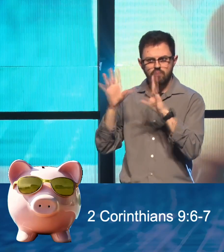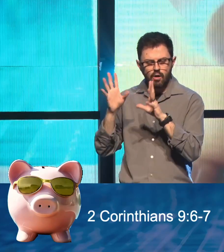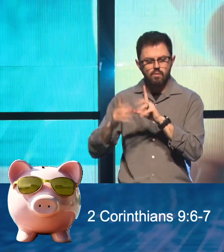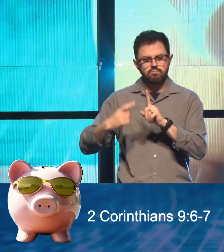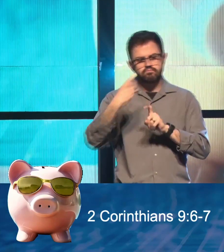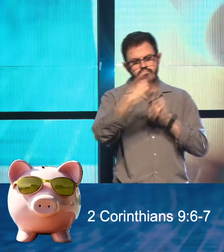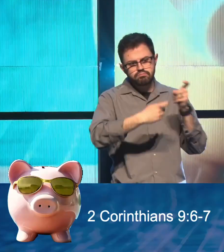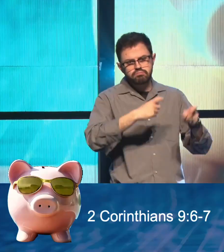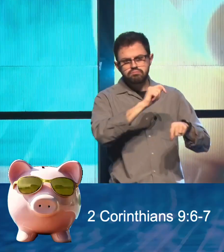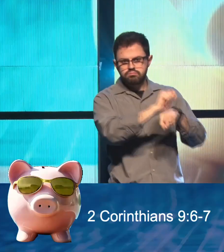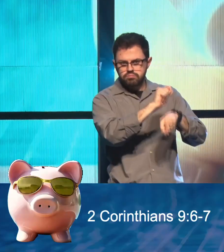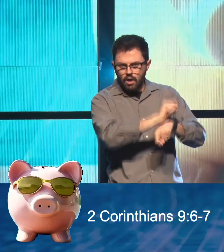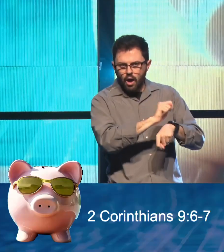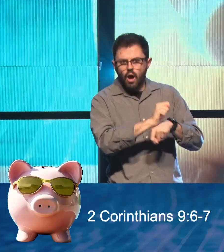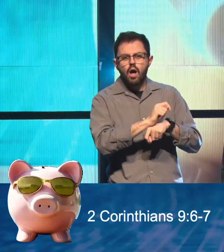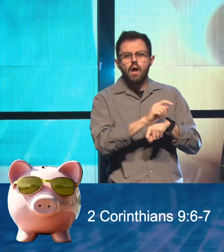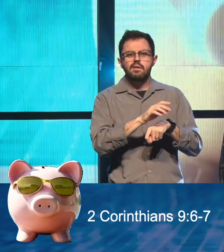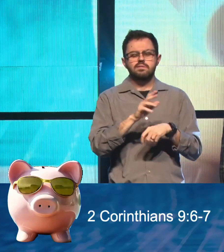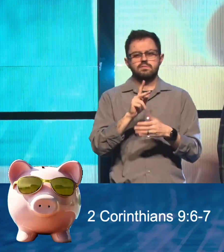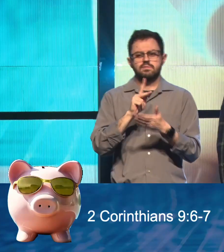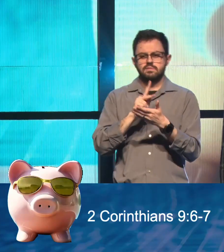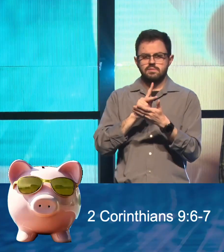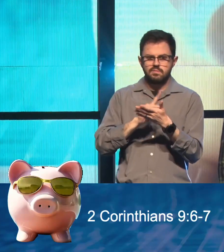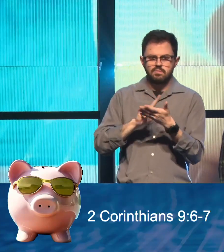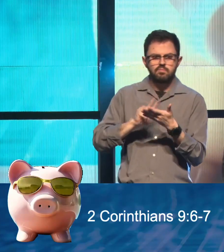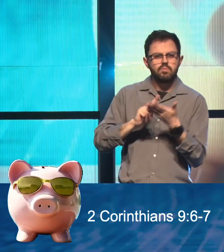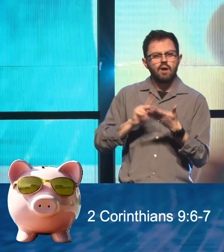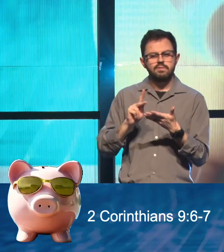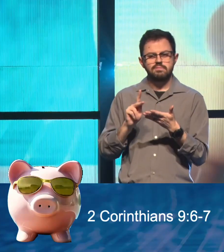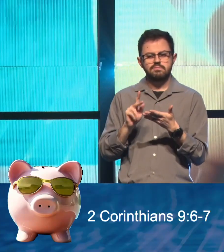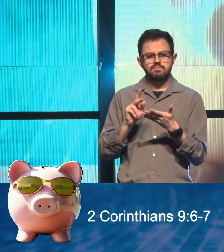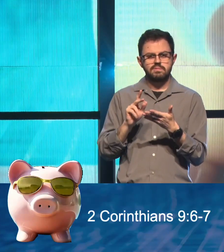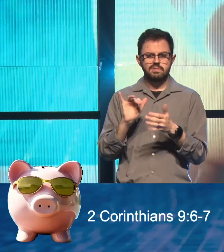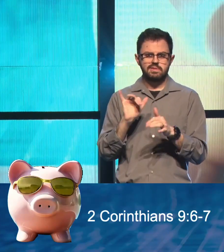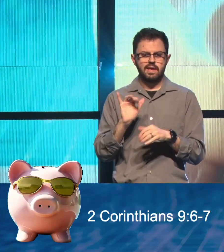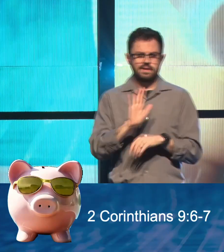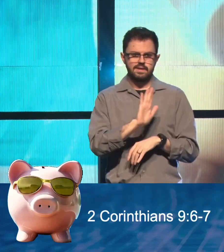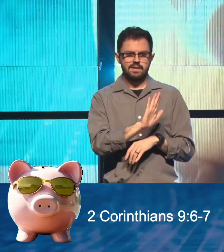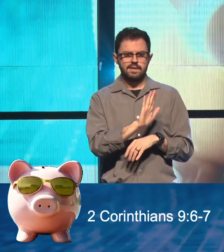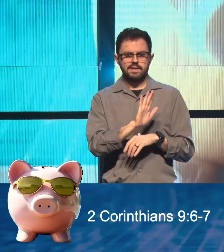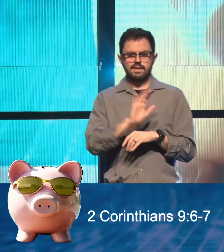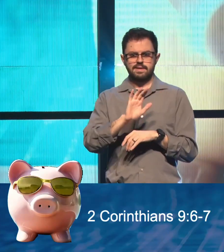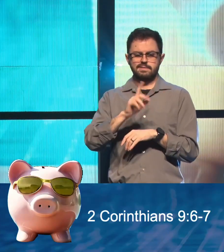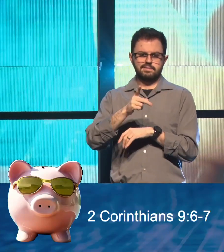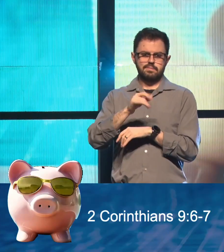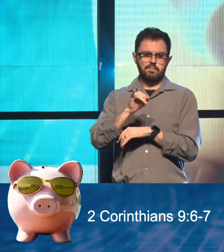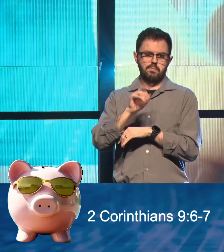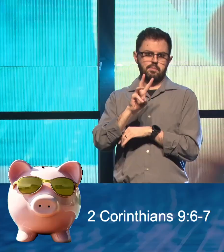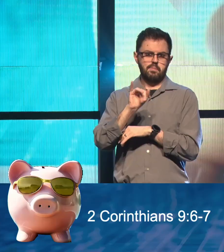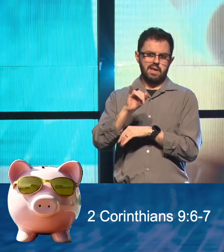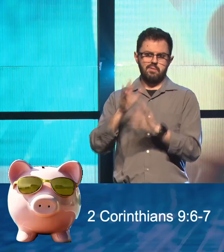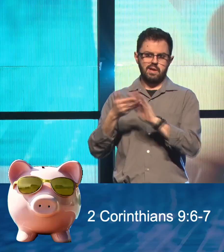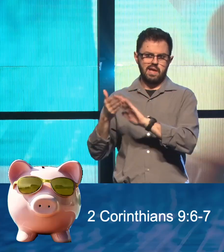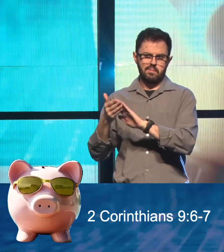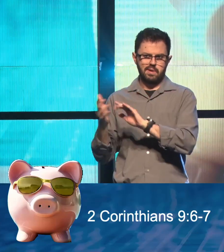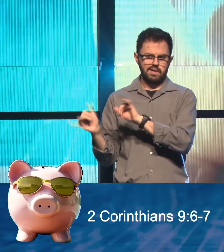tithe. This was like Paul's Peace is Worth It campaign, right? And he's talking about it. And as he's encouraging the